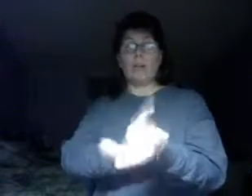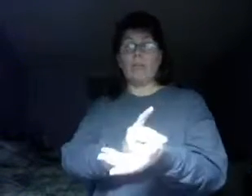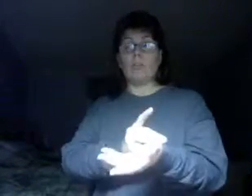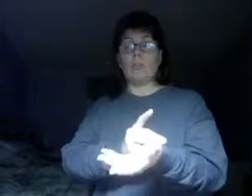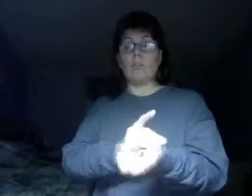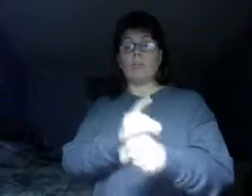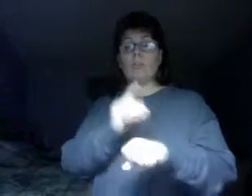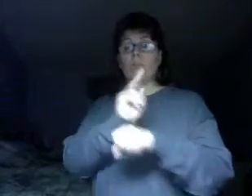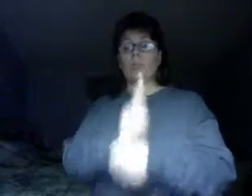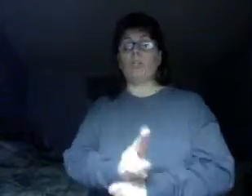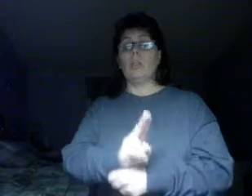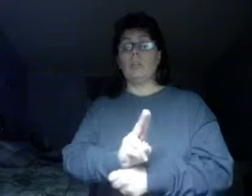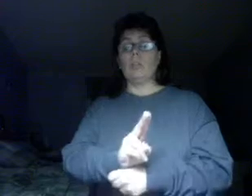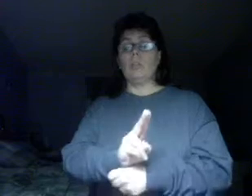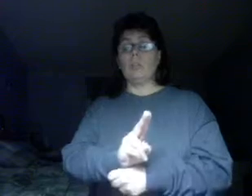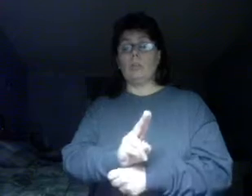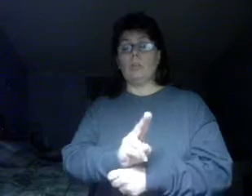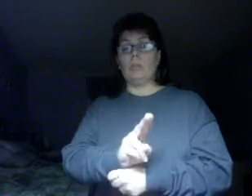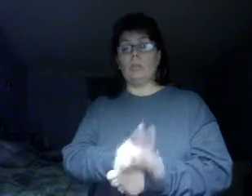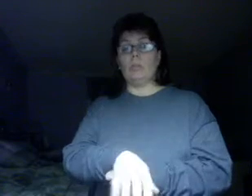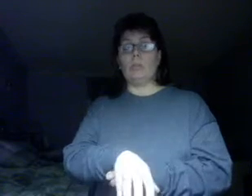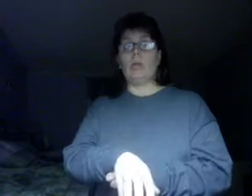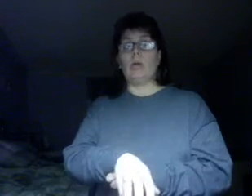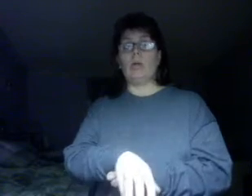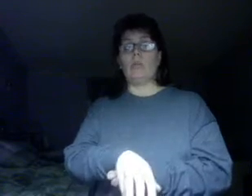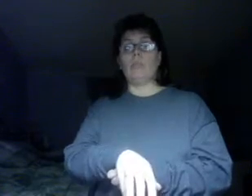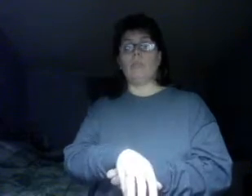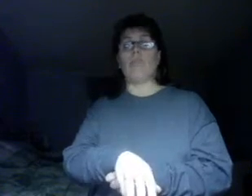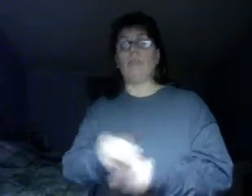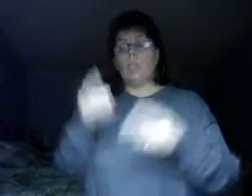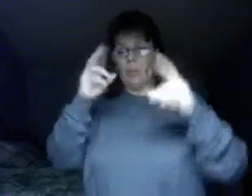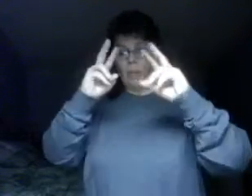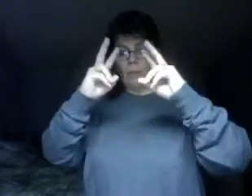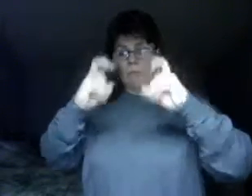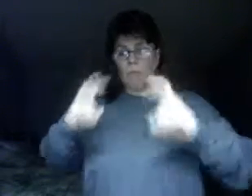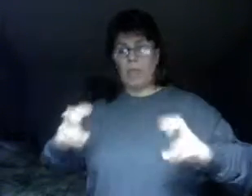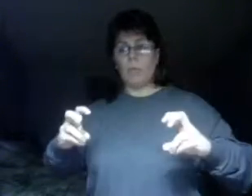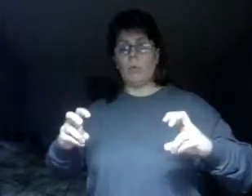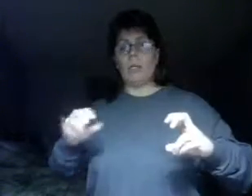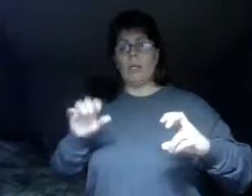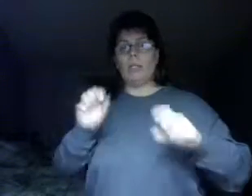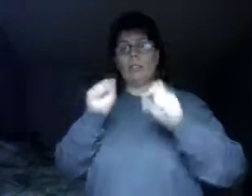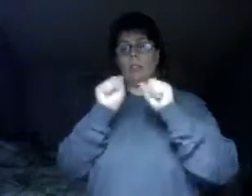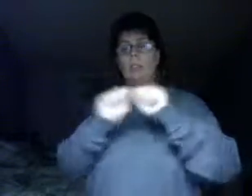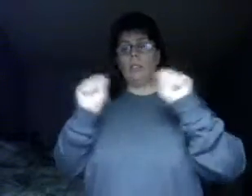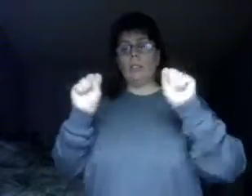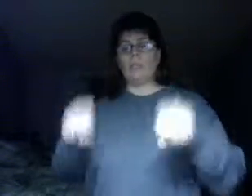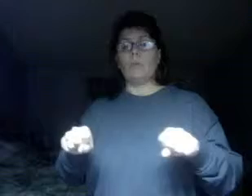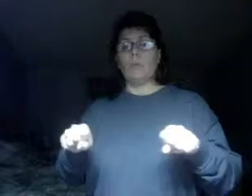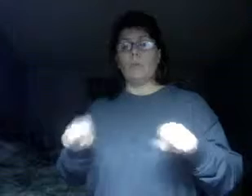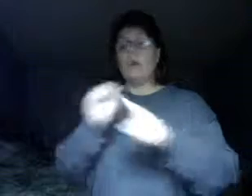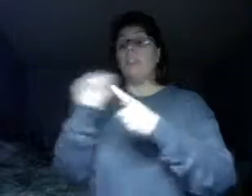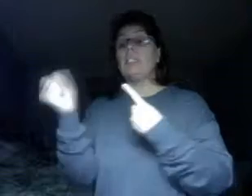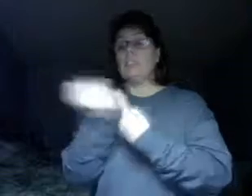Some examples would be pneumocystis carinii pneumonia, or PCP for short. It's caused by